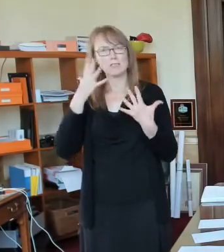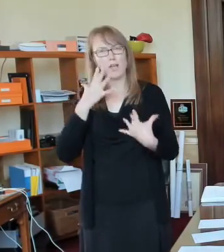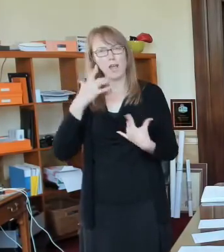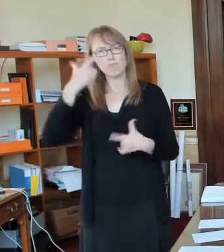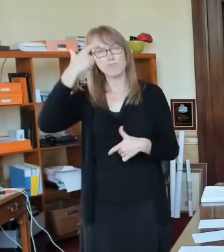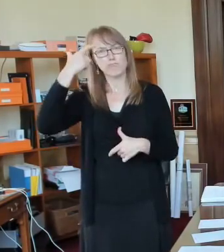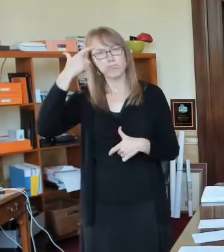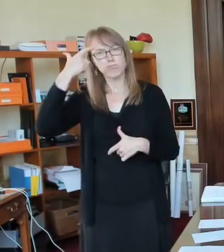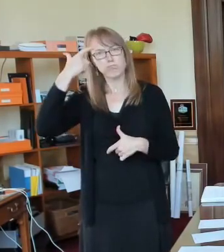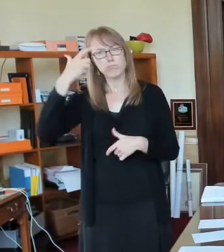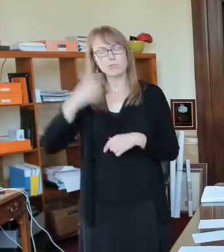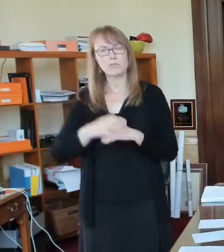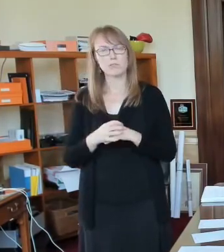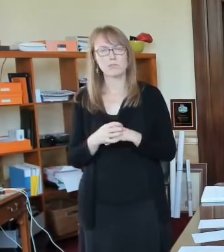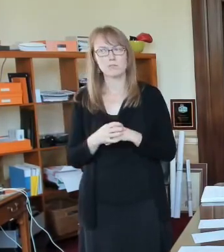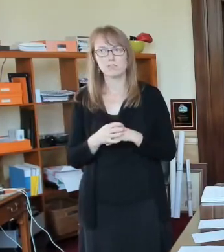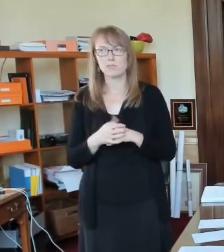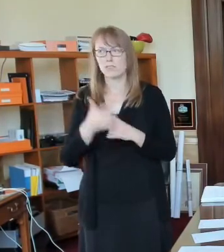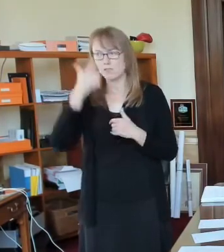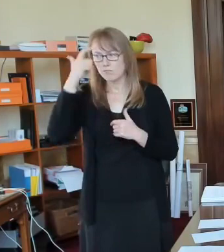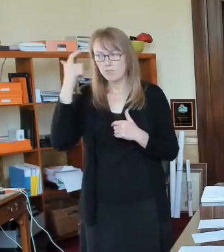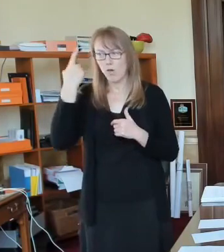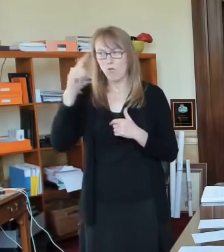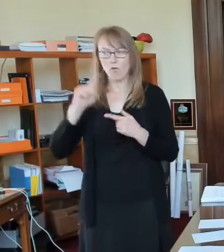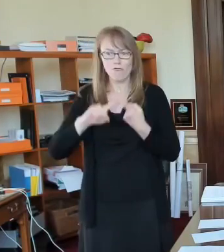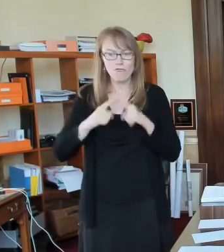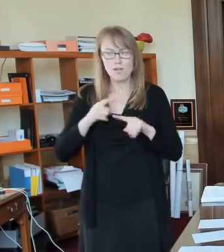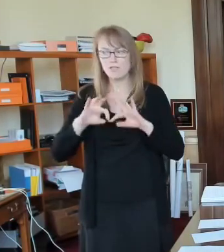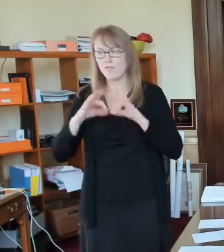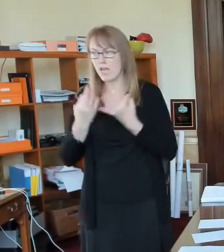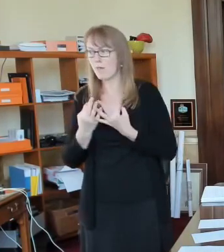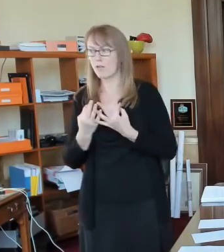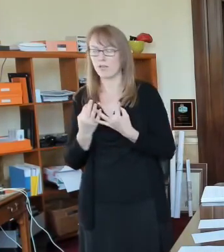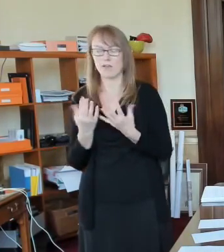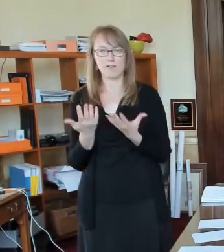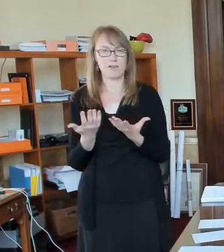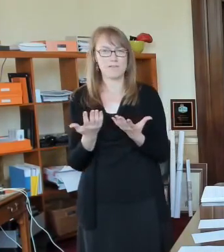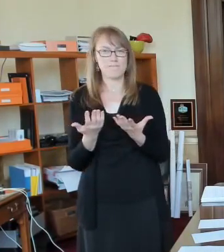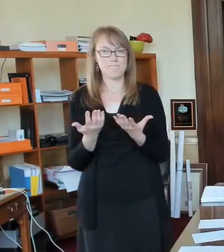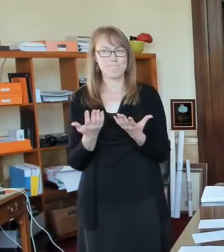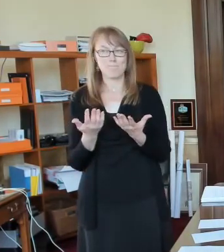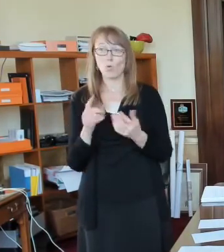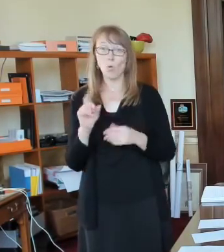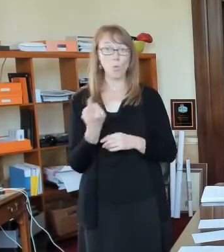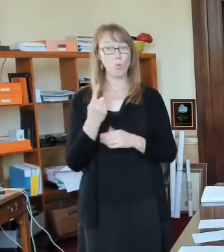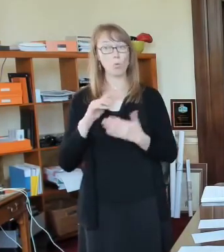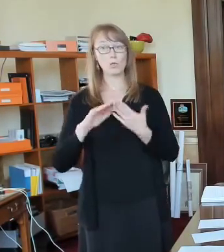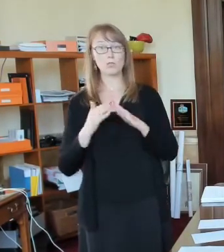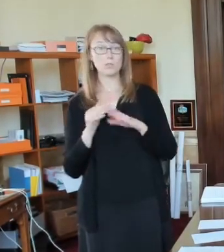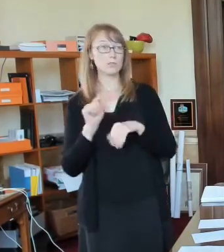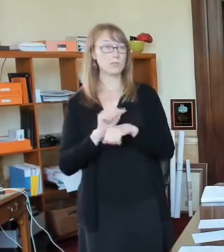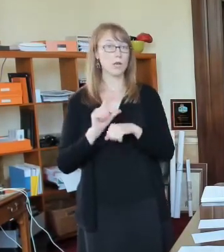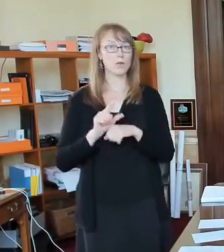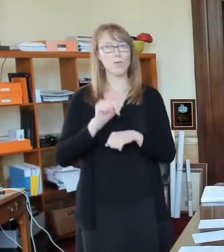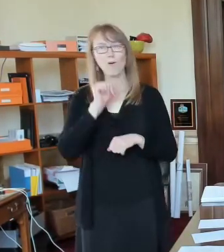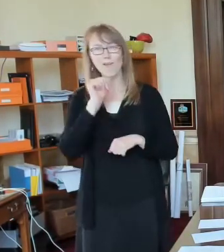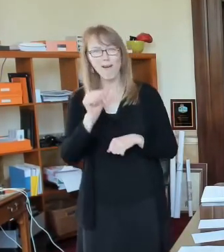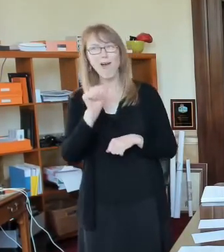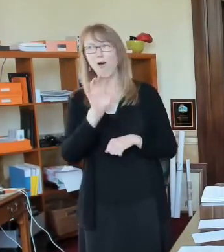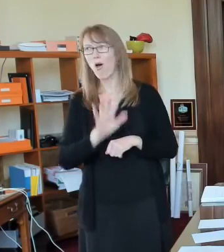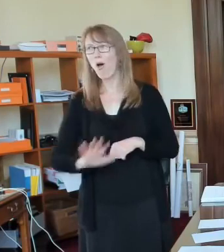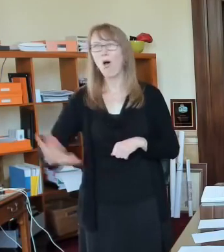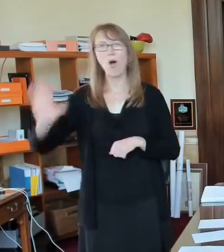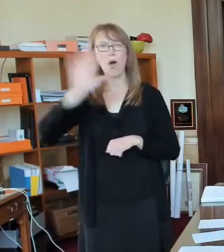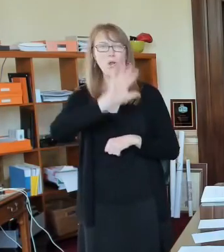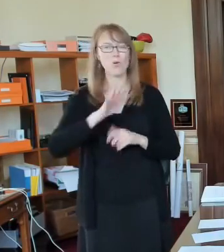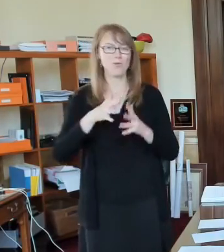better. It's happening across the country, in big cities across the country. We know that in Missouri